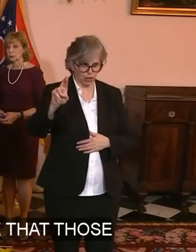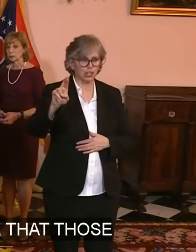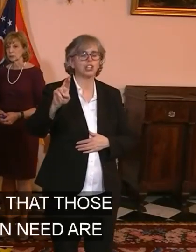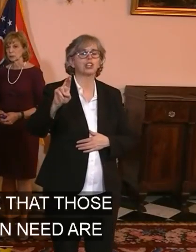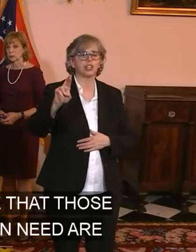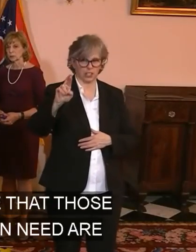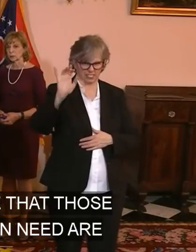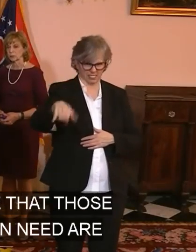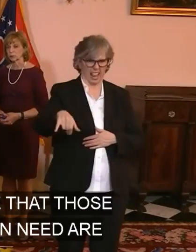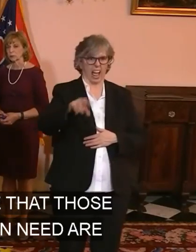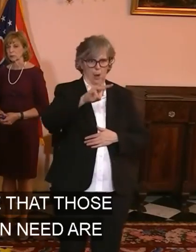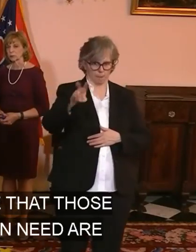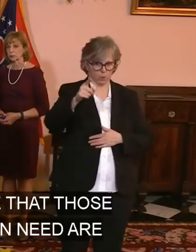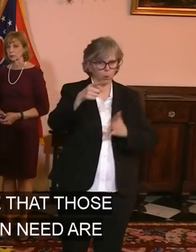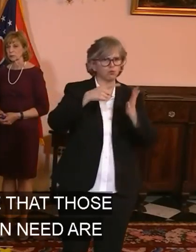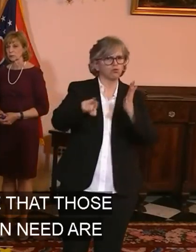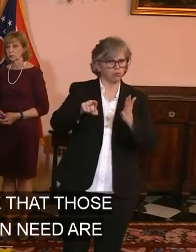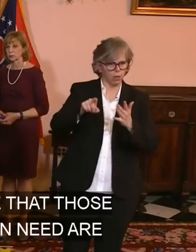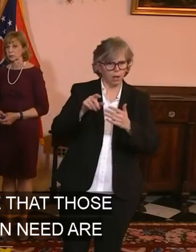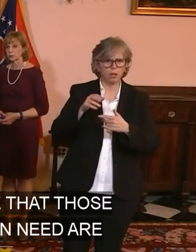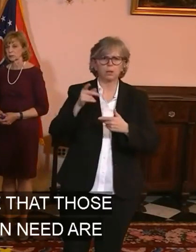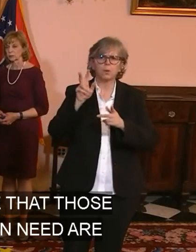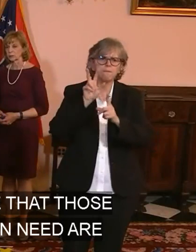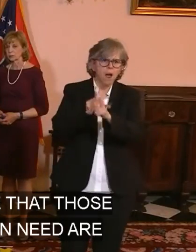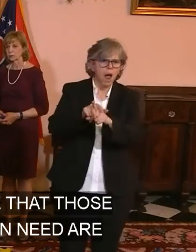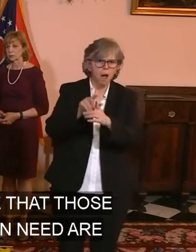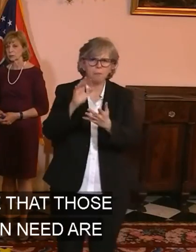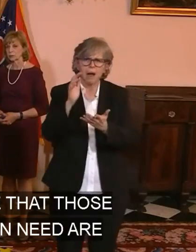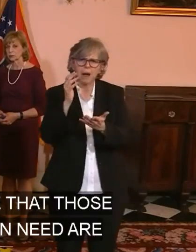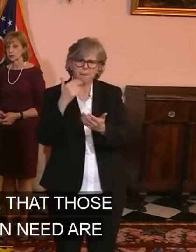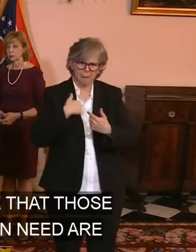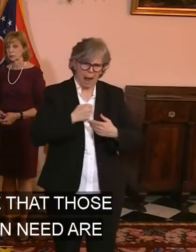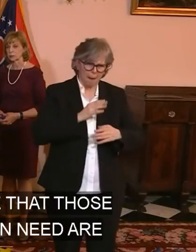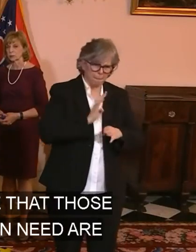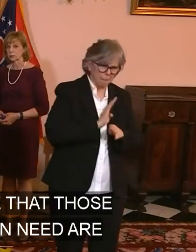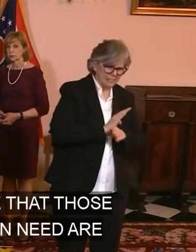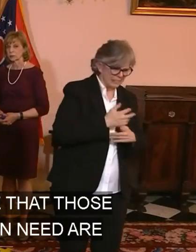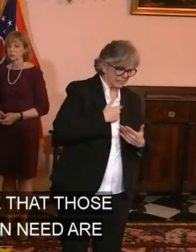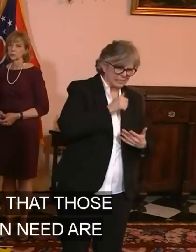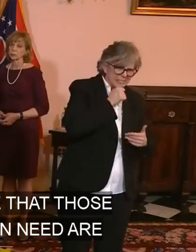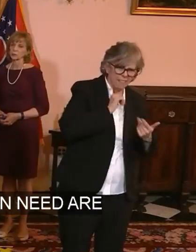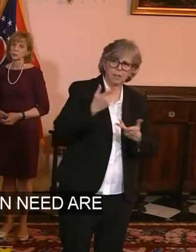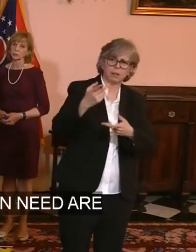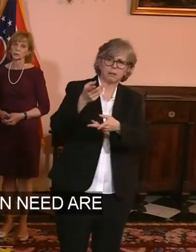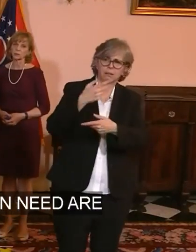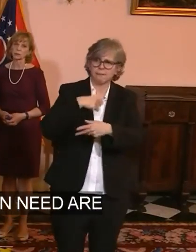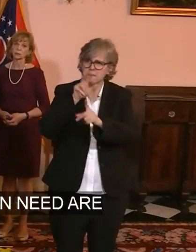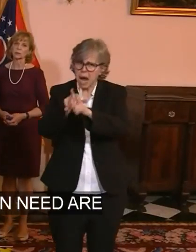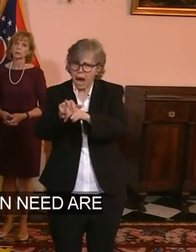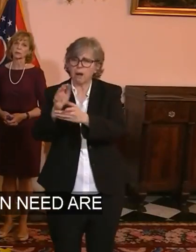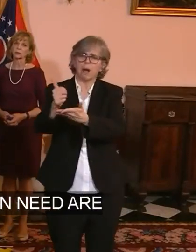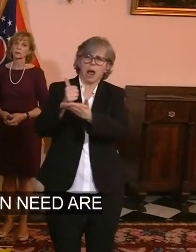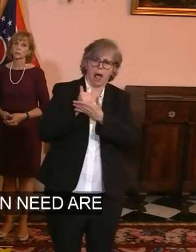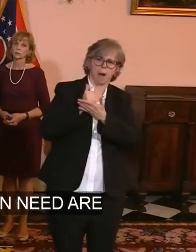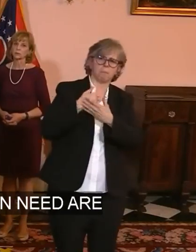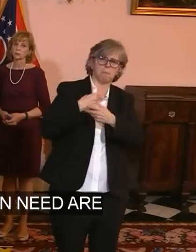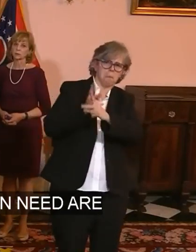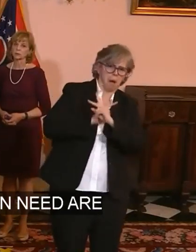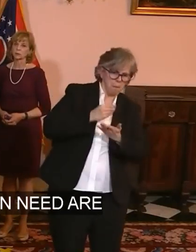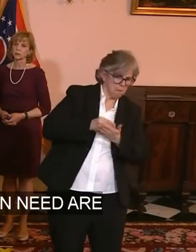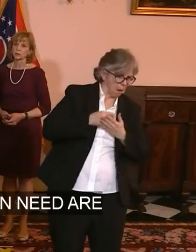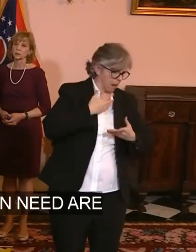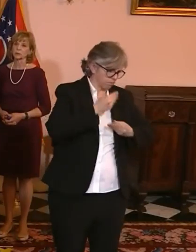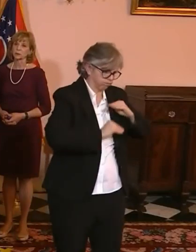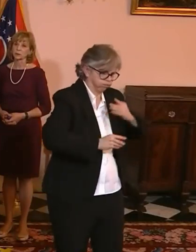Business Administration so that you can get the finances to help you get through this difficult time. As has been said many